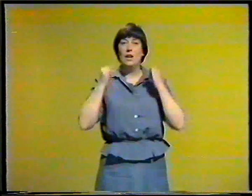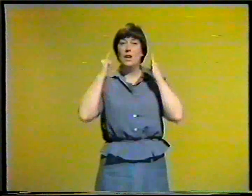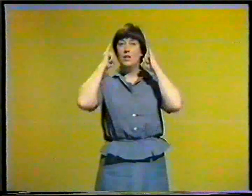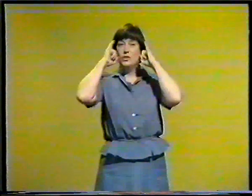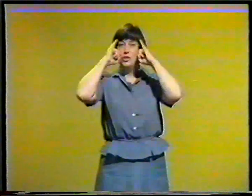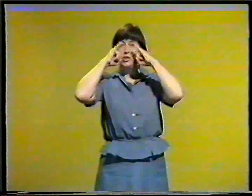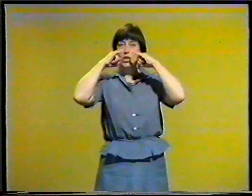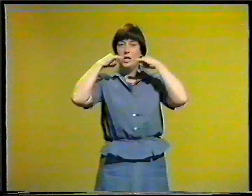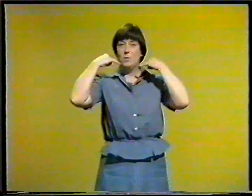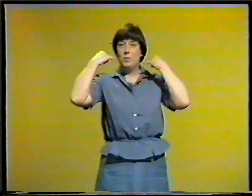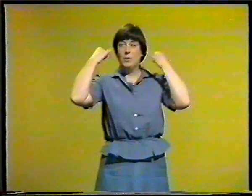Sheep.